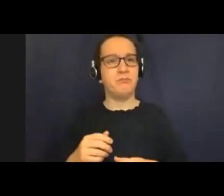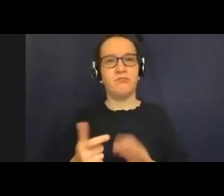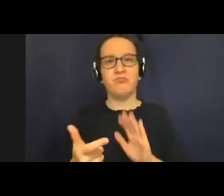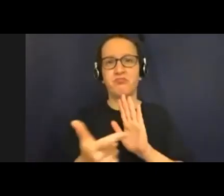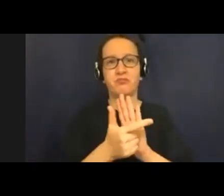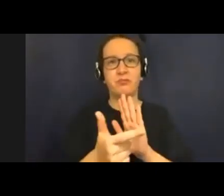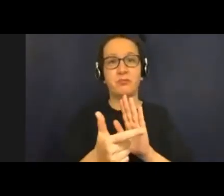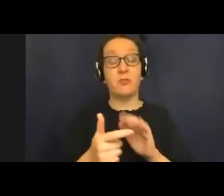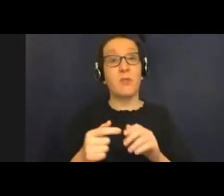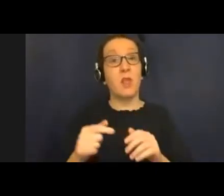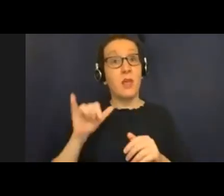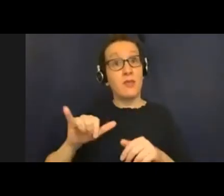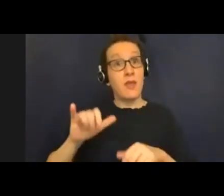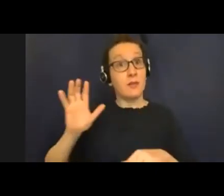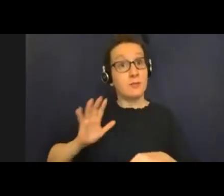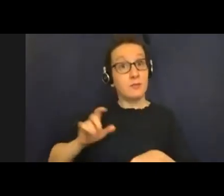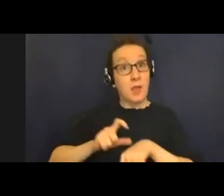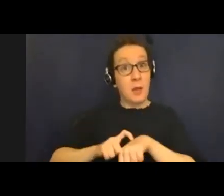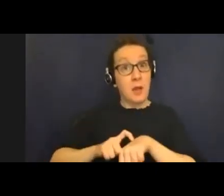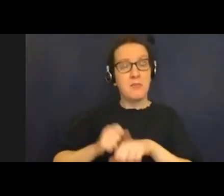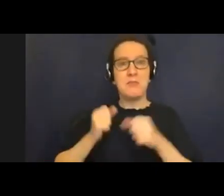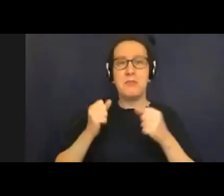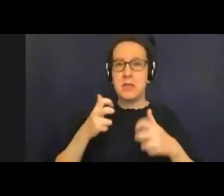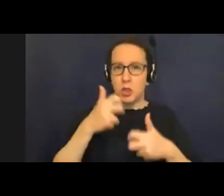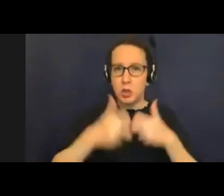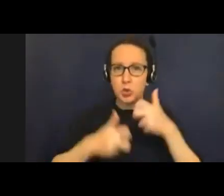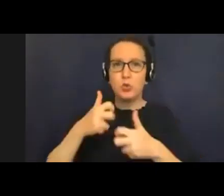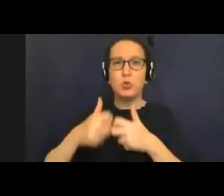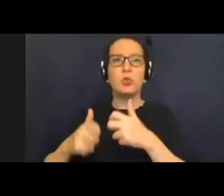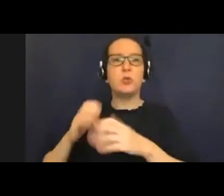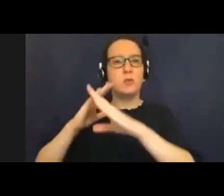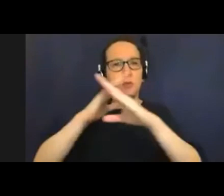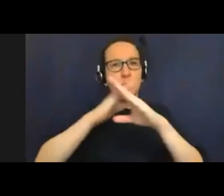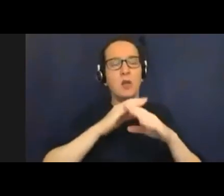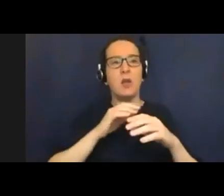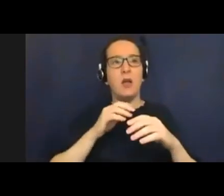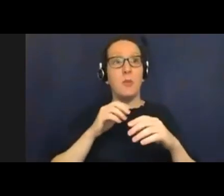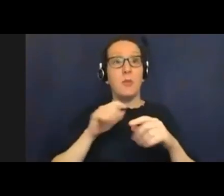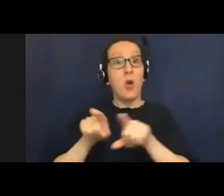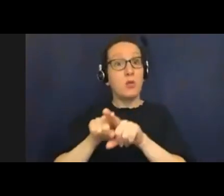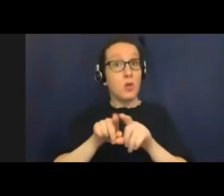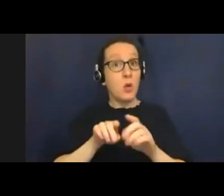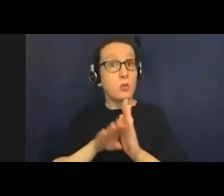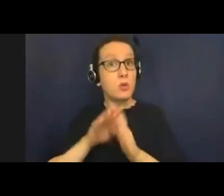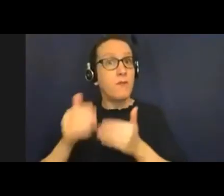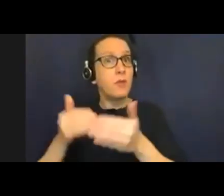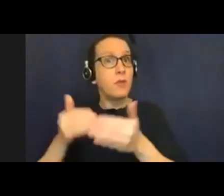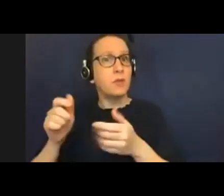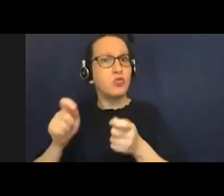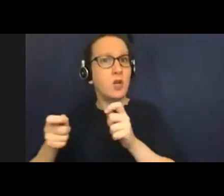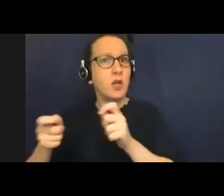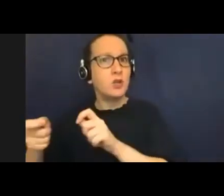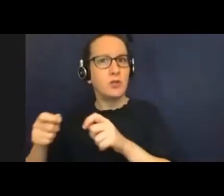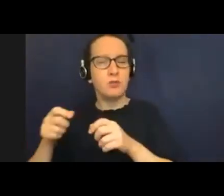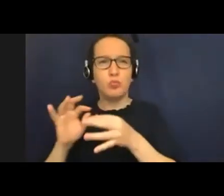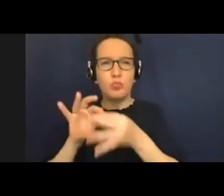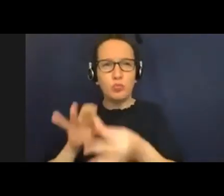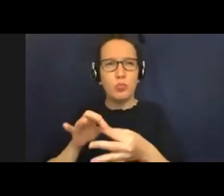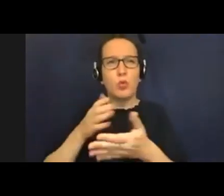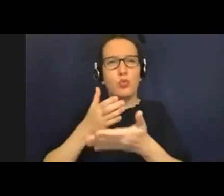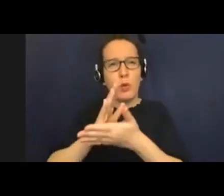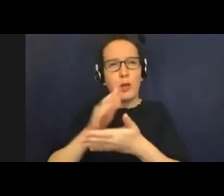were many issues and many developments with regard the right of people with disabilities, and we